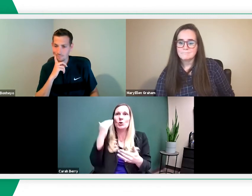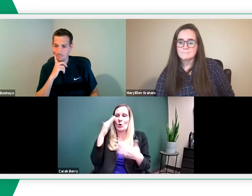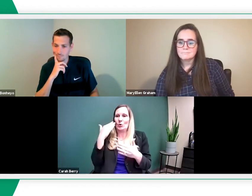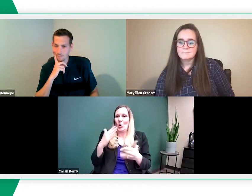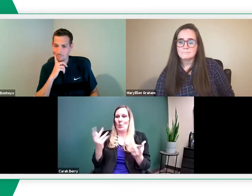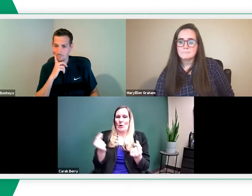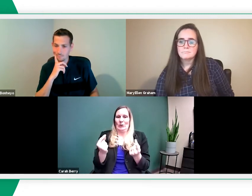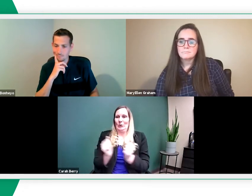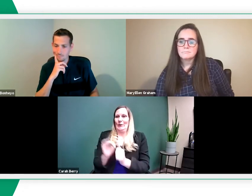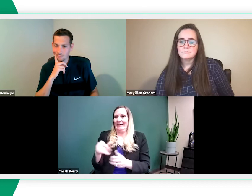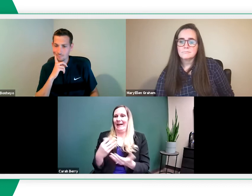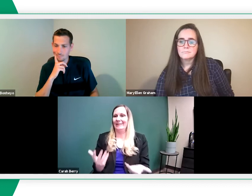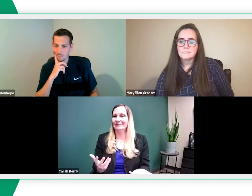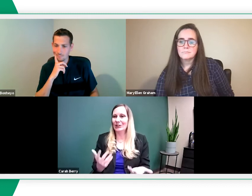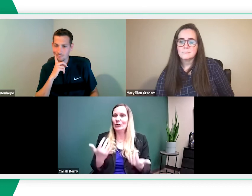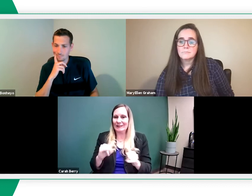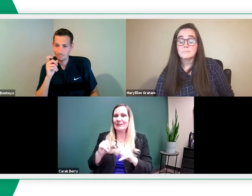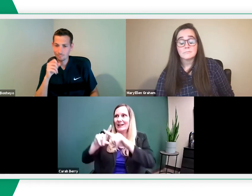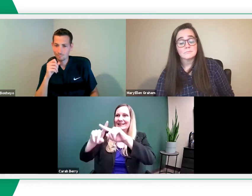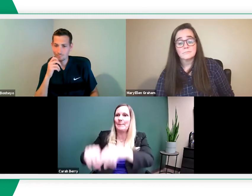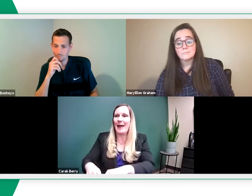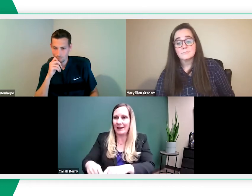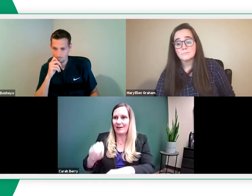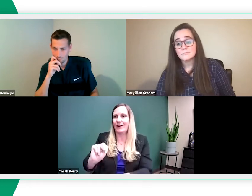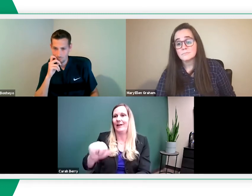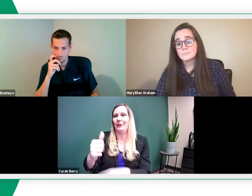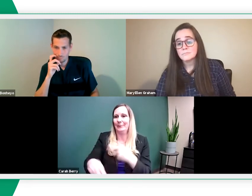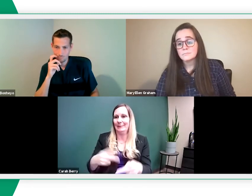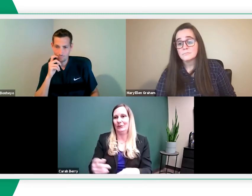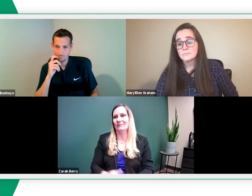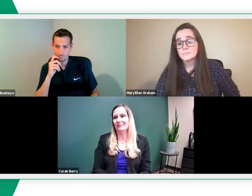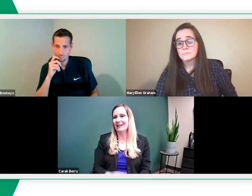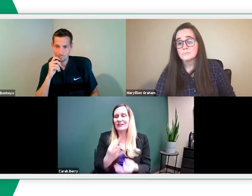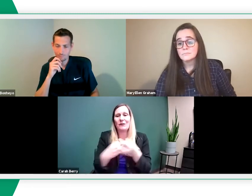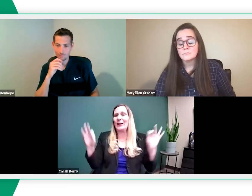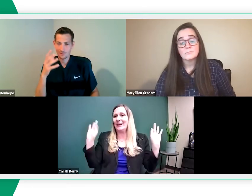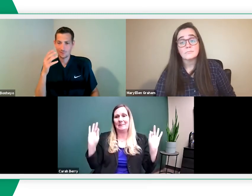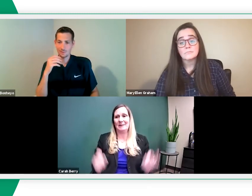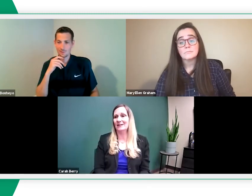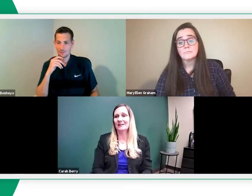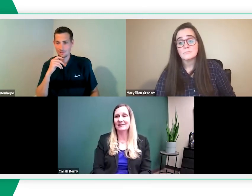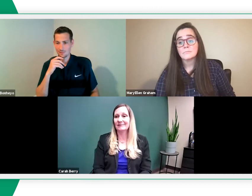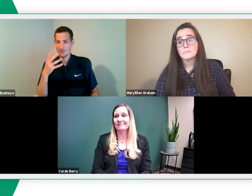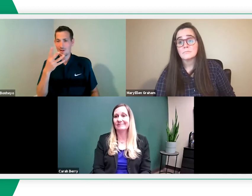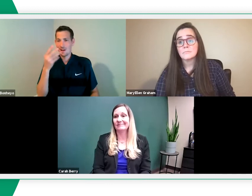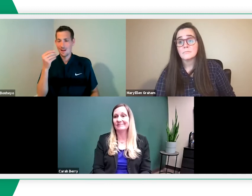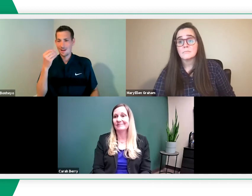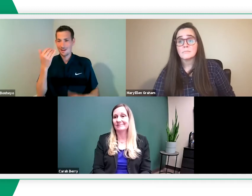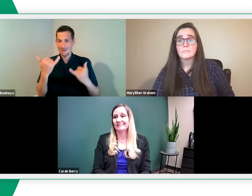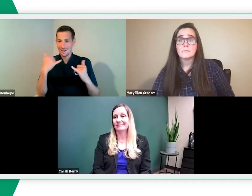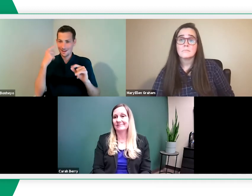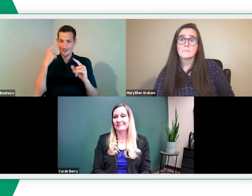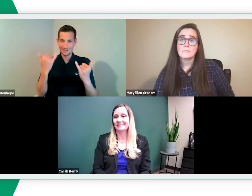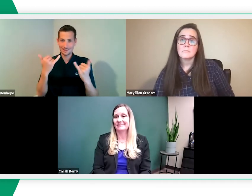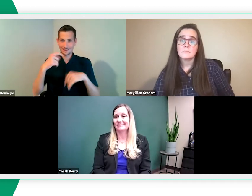if they don't know what to do with that money once they get it? And they're just still dependent on other people.